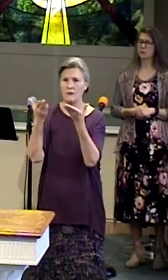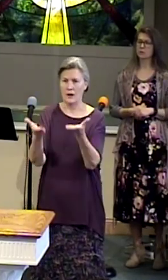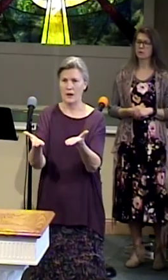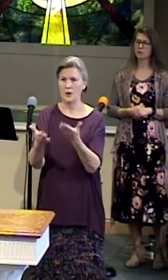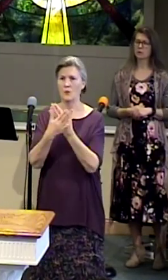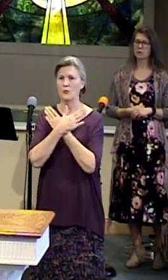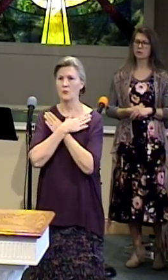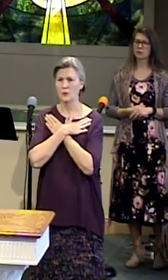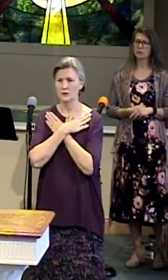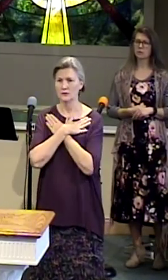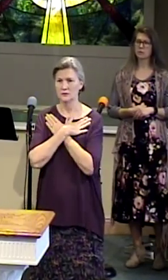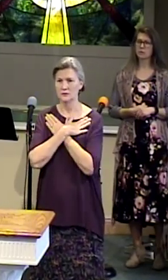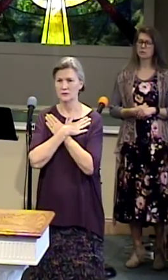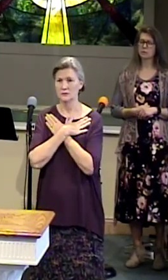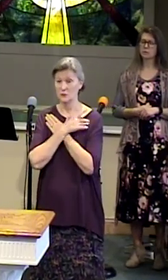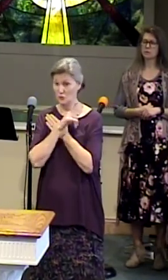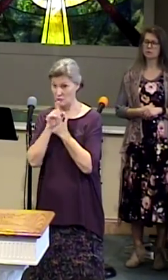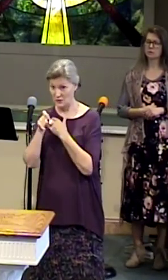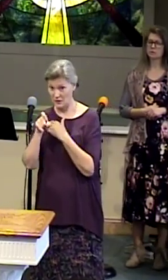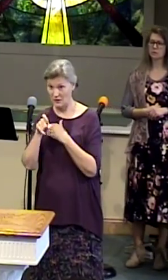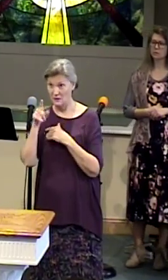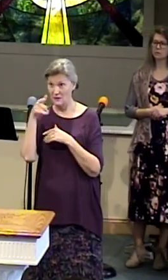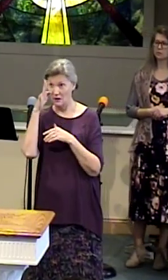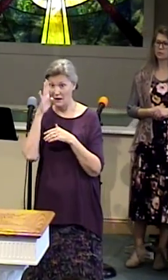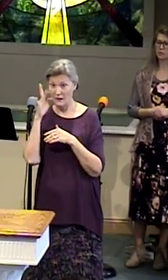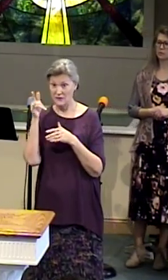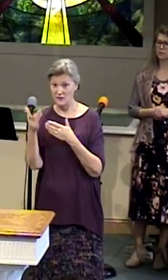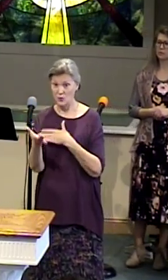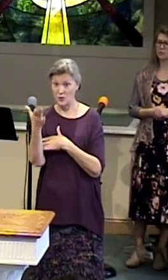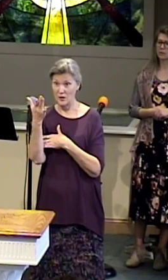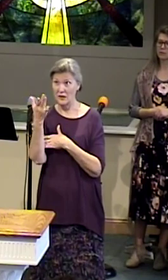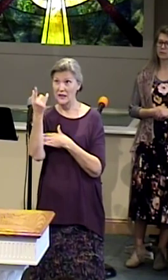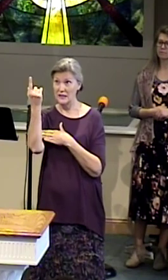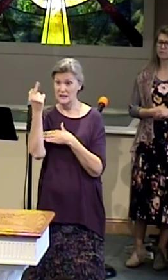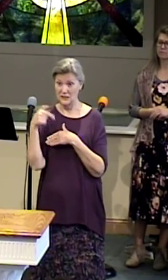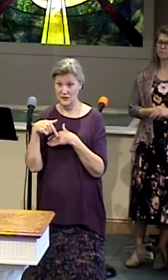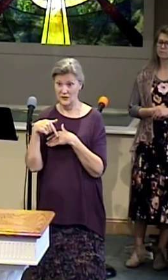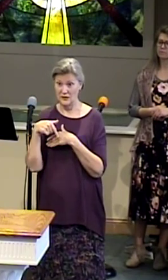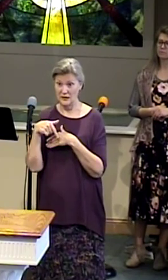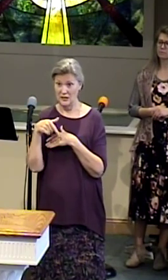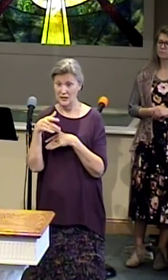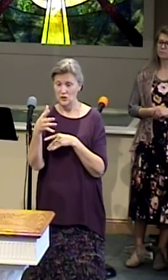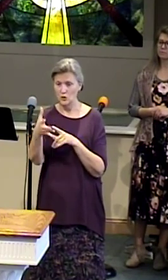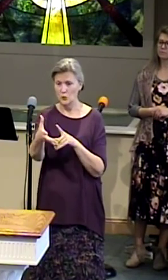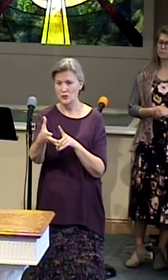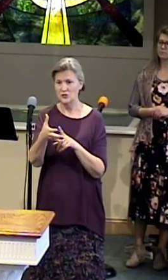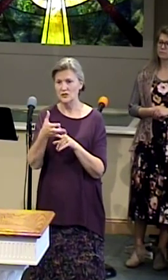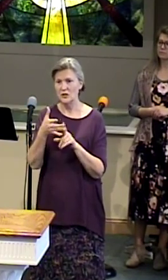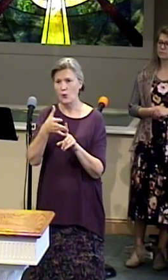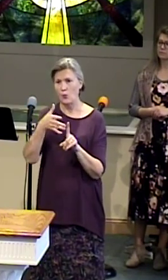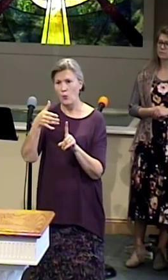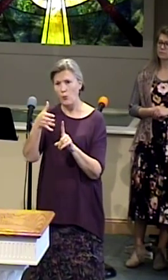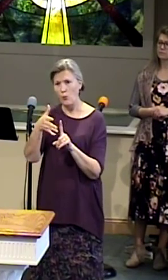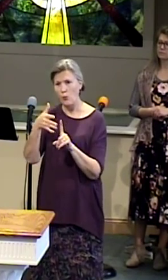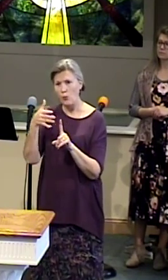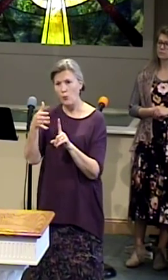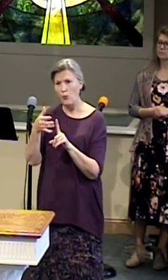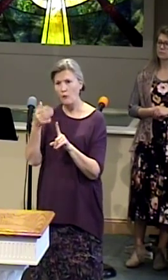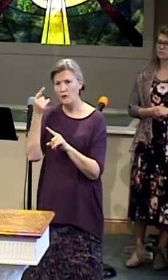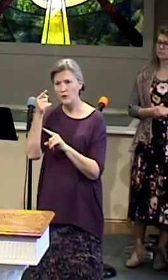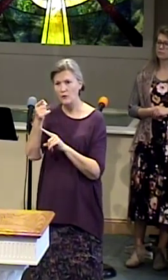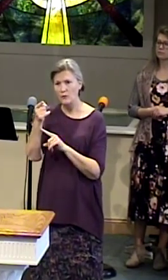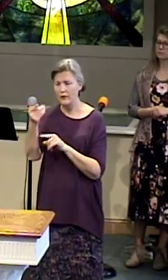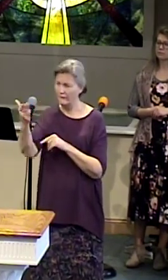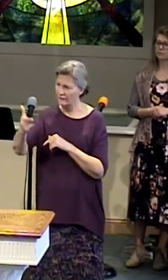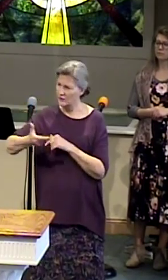give you rest. Do you need him this morning? He's here, and he's reaching for you. I invite you. Grab